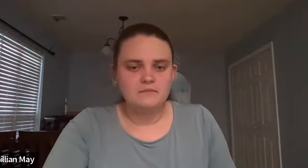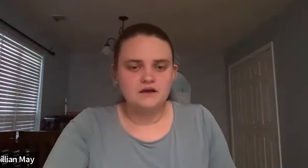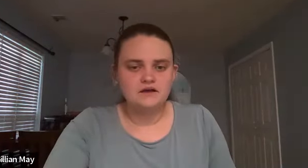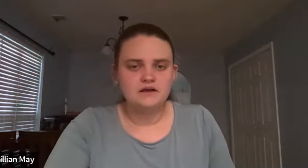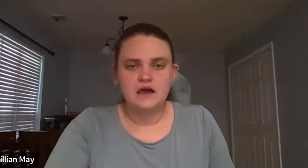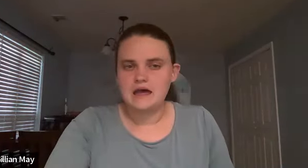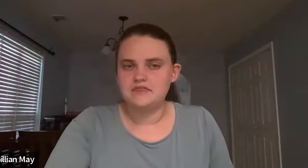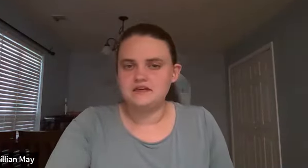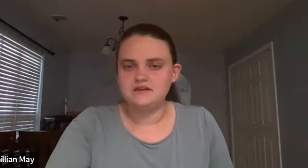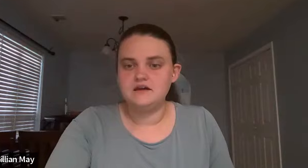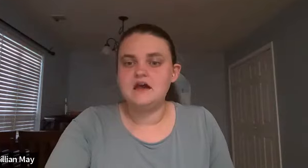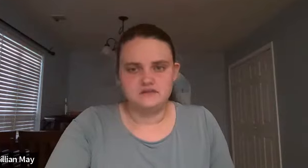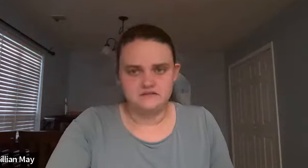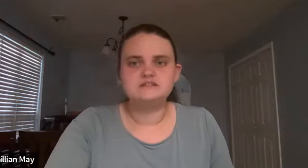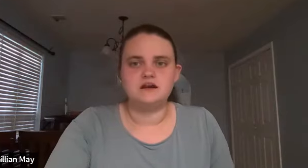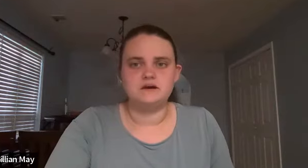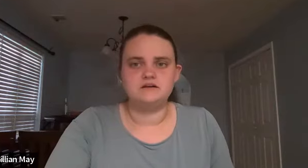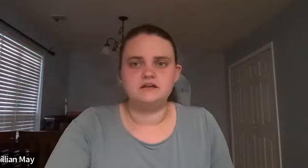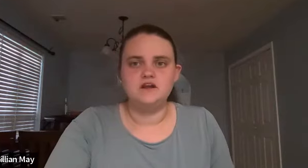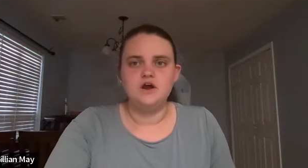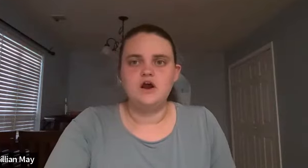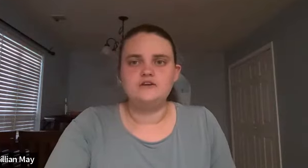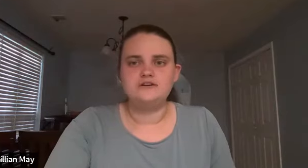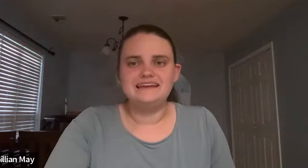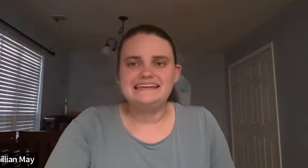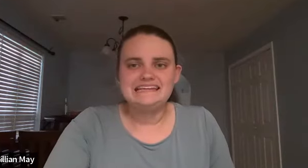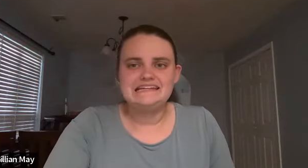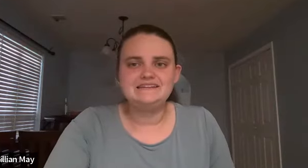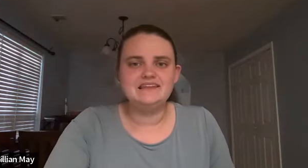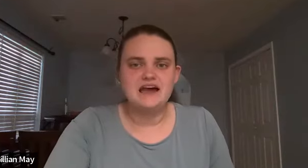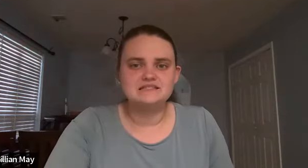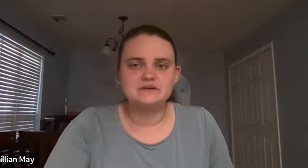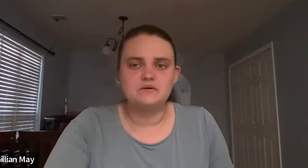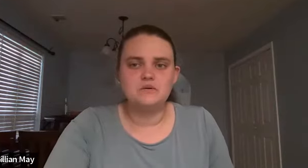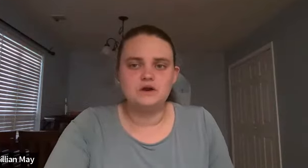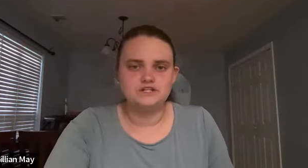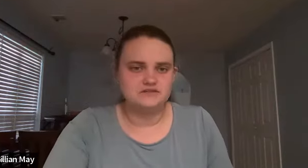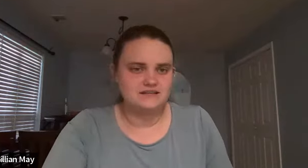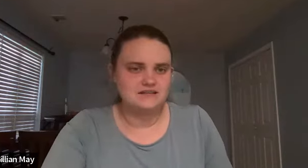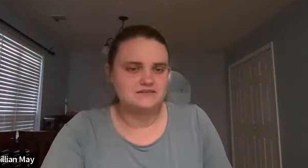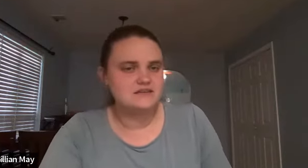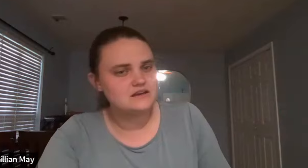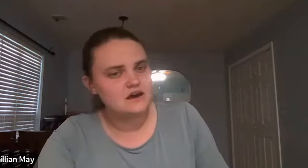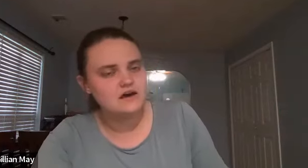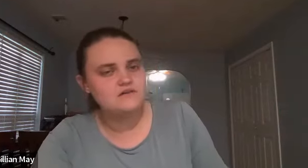I think that's now about it. Are there any last minute words you guys can think of?